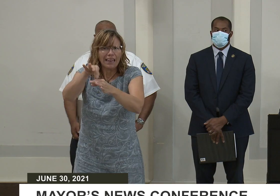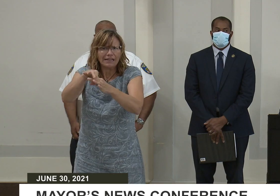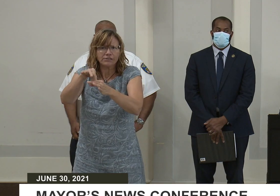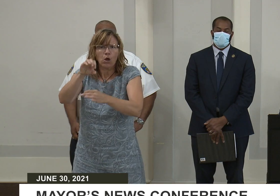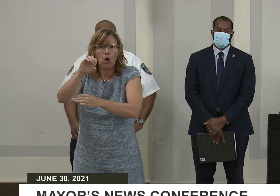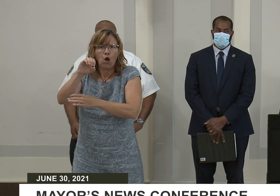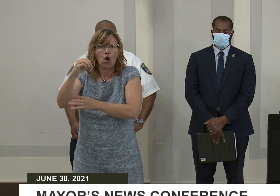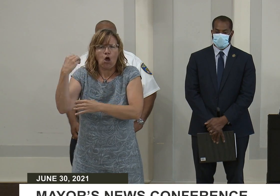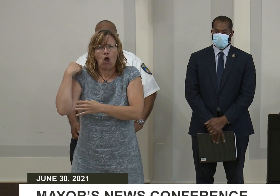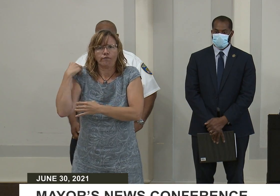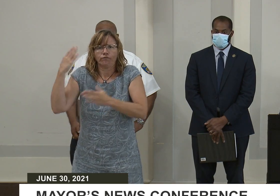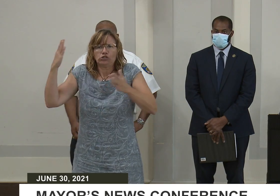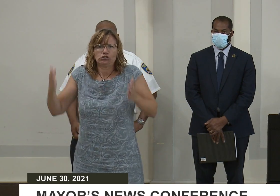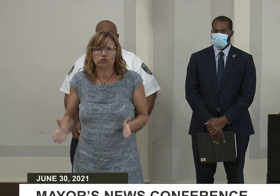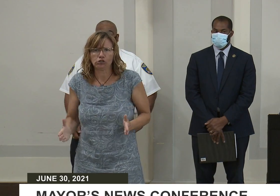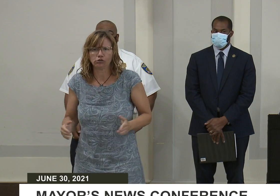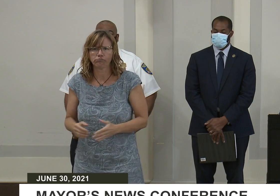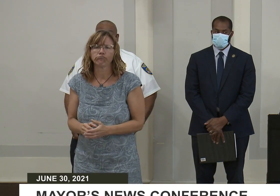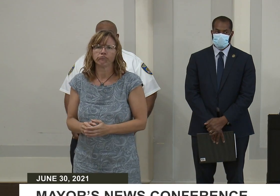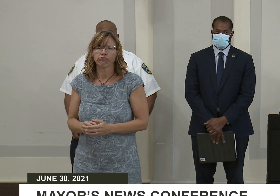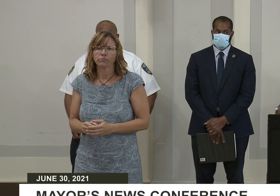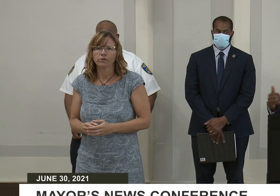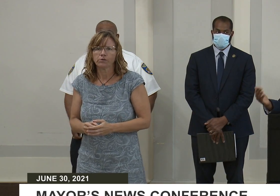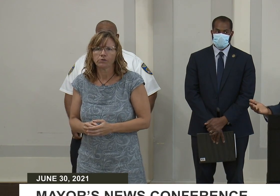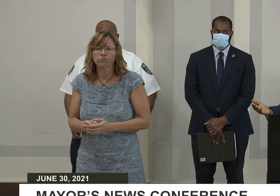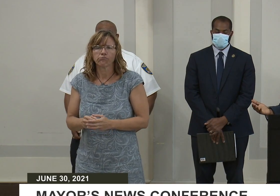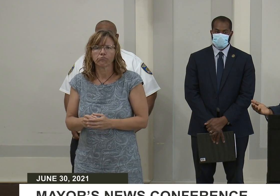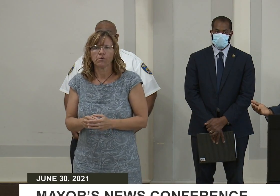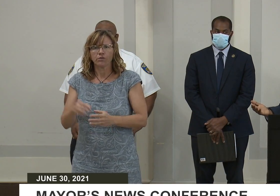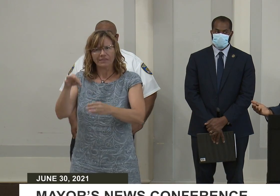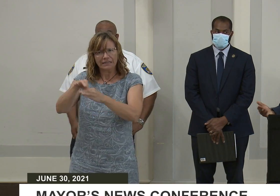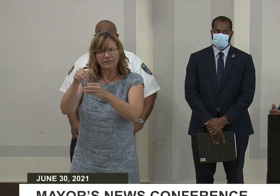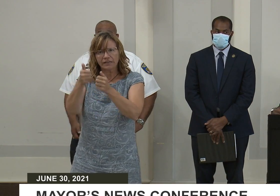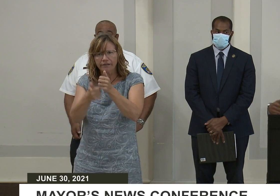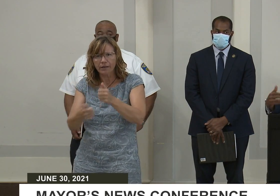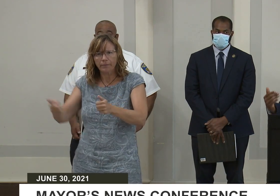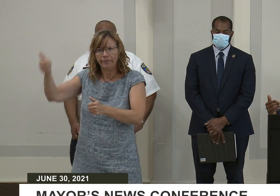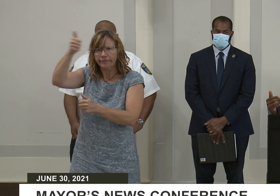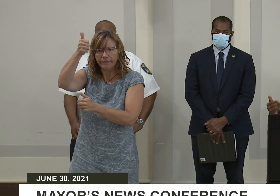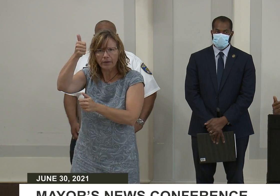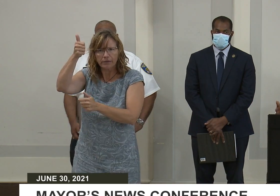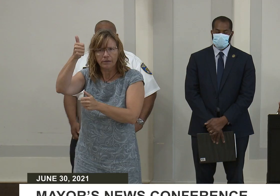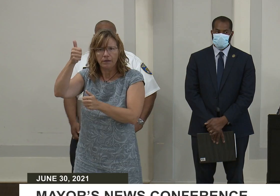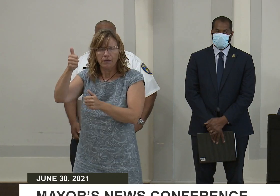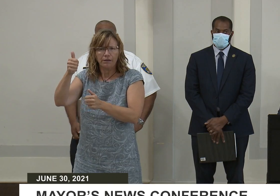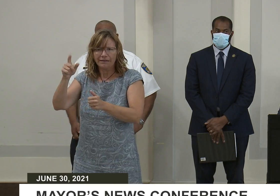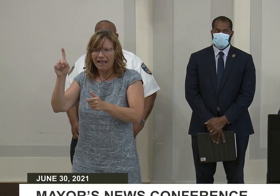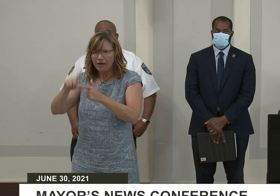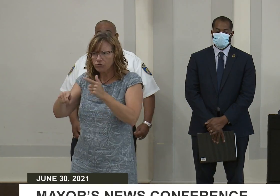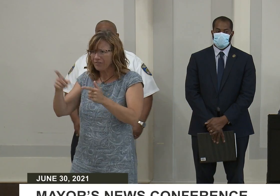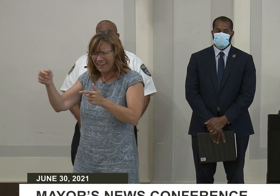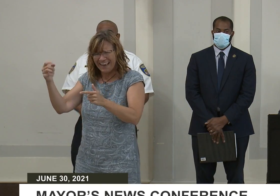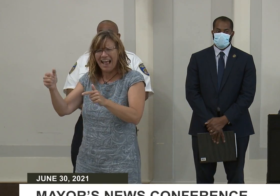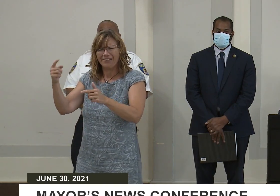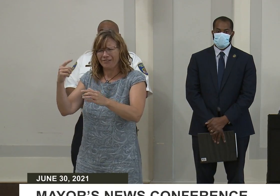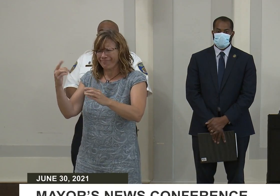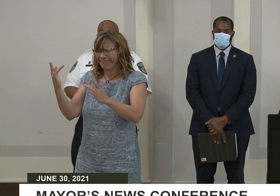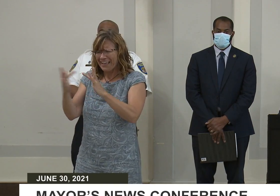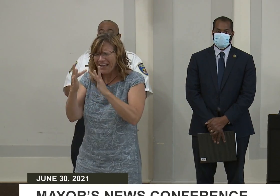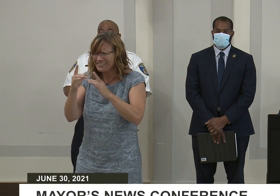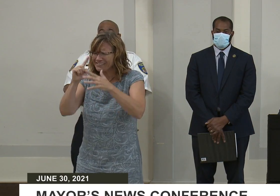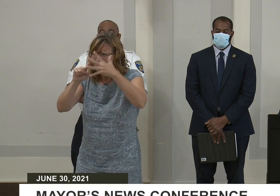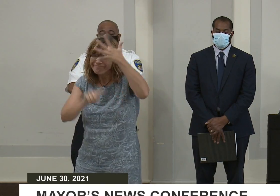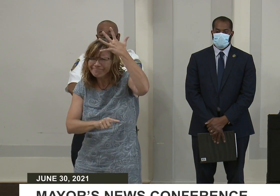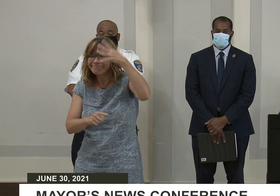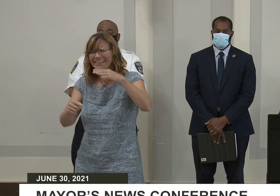elected officials, they talk to the elected officials in a virtual way. This is about making sure that we have all the health